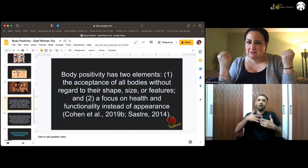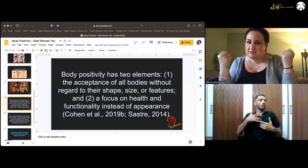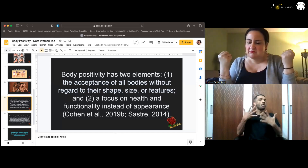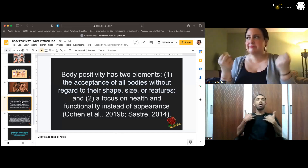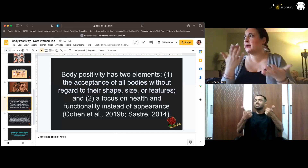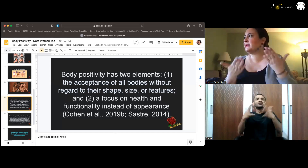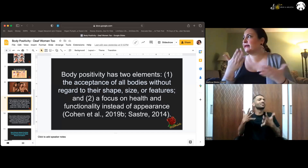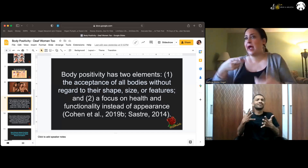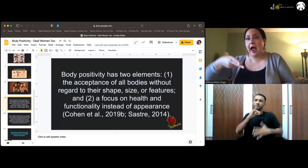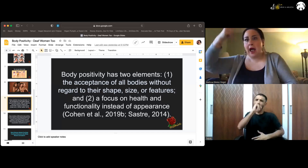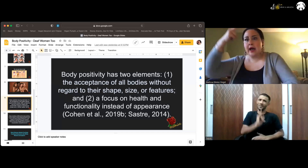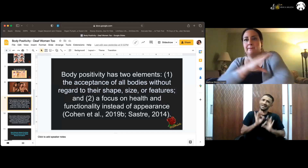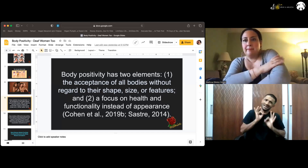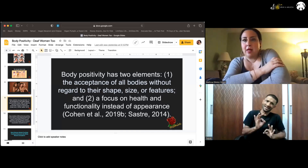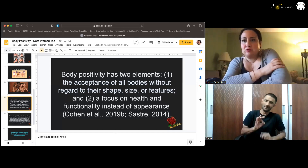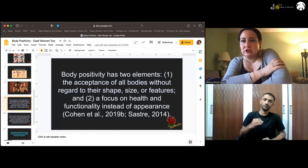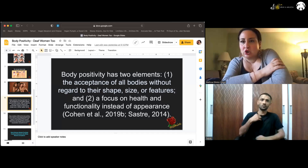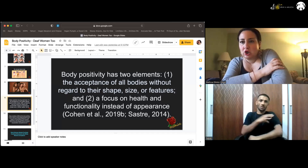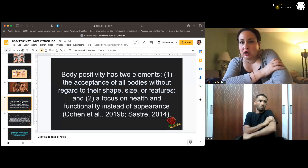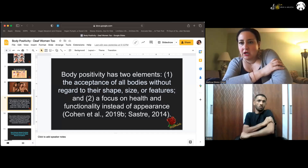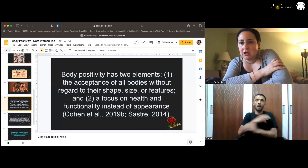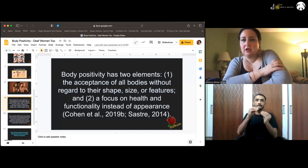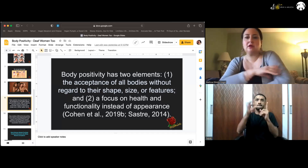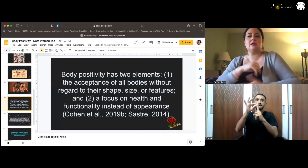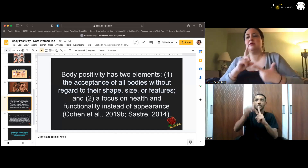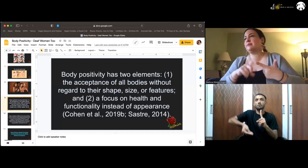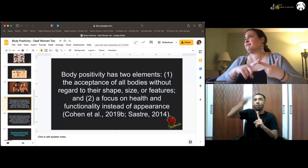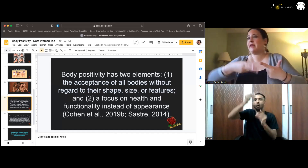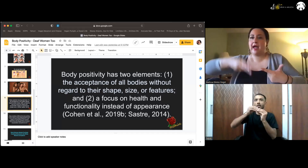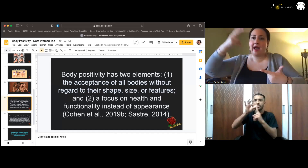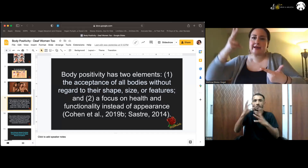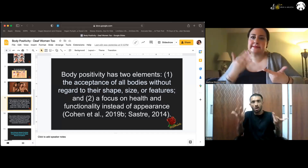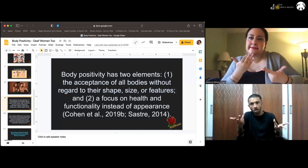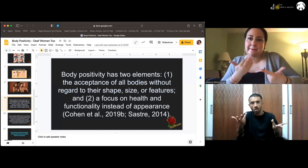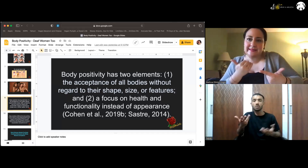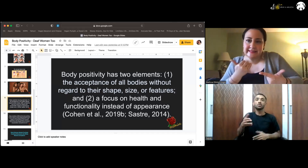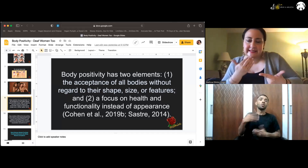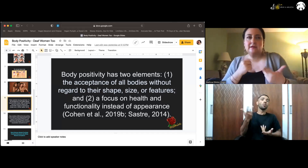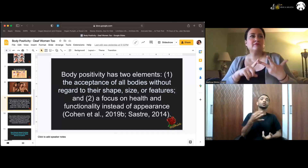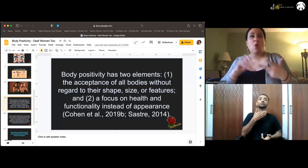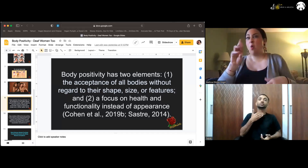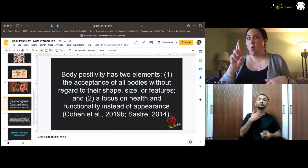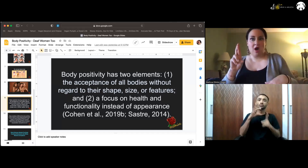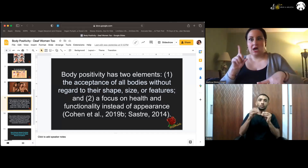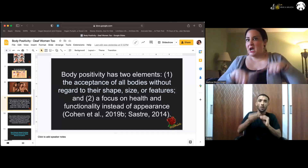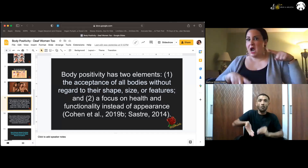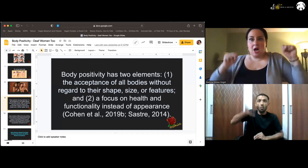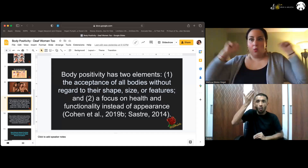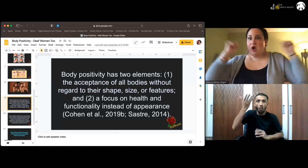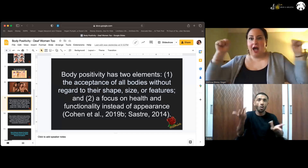when people try to see that they're skinny, they are overweighted, and whether there may be